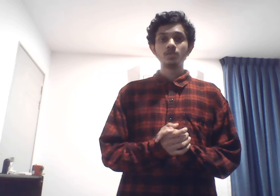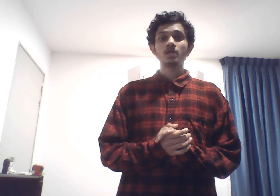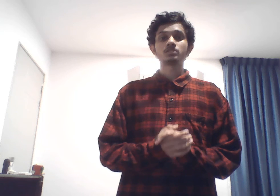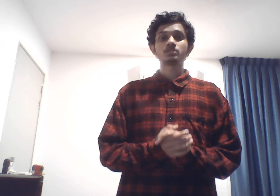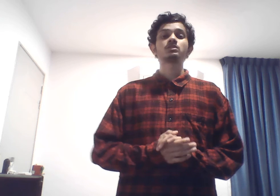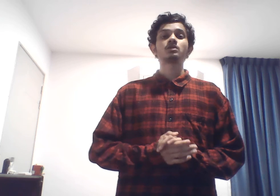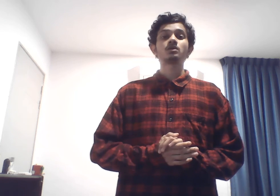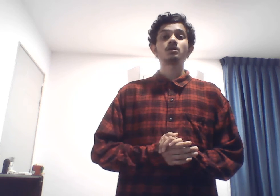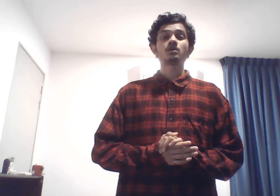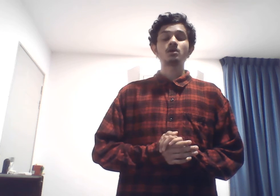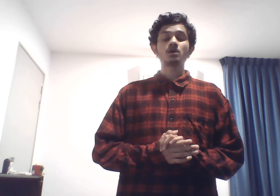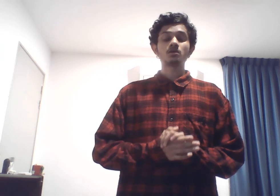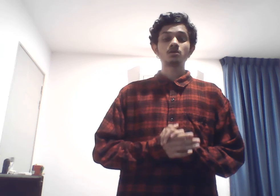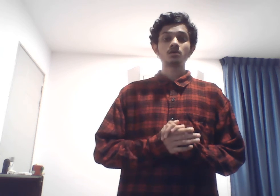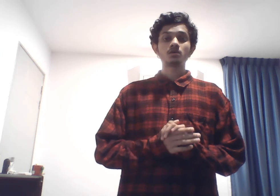We as